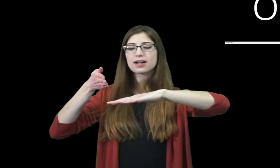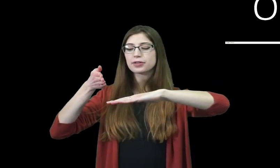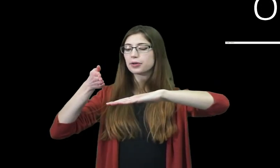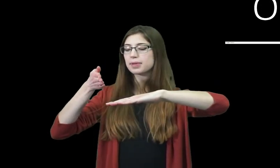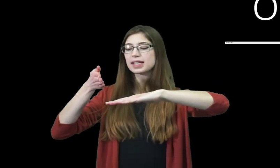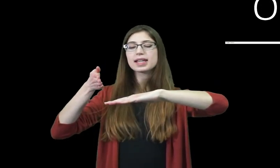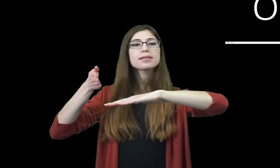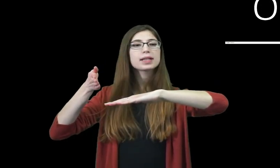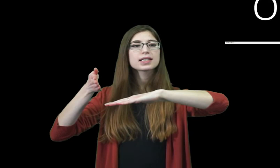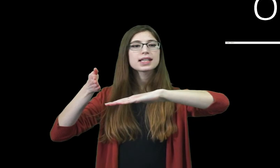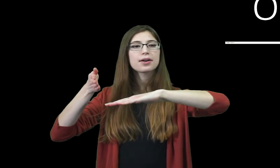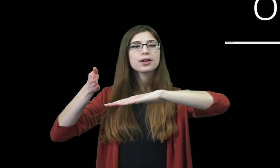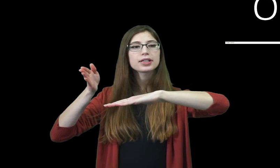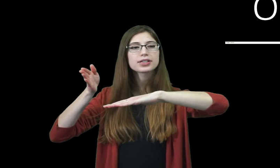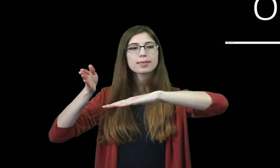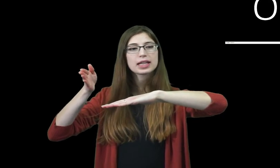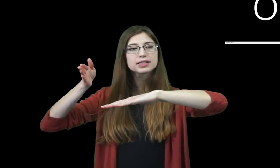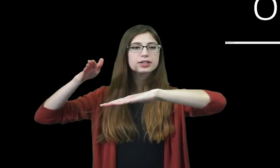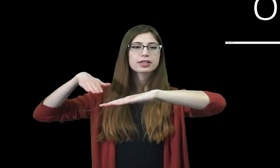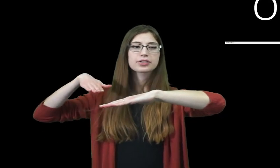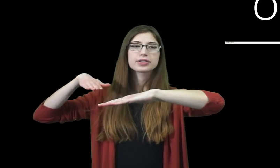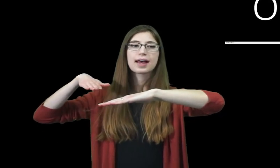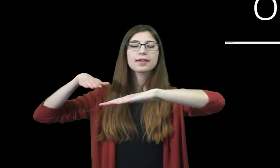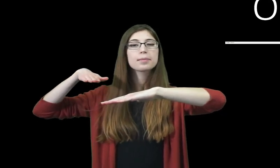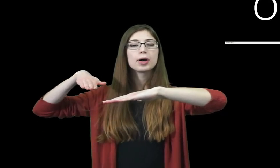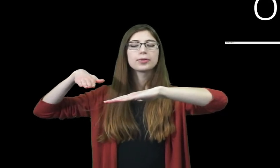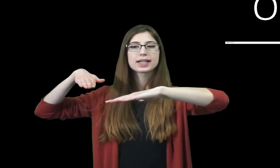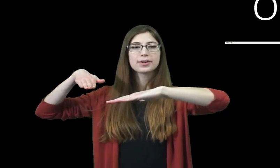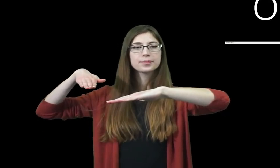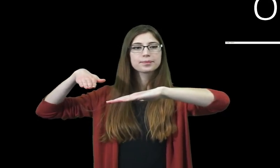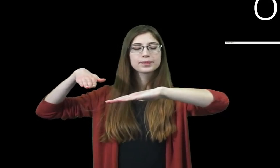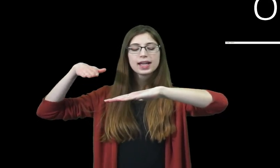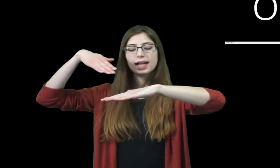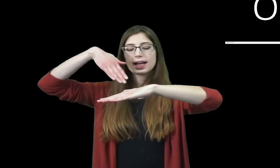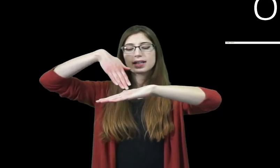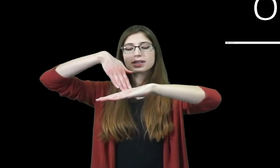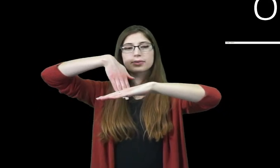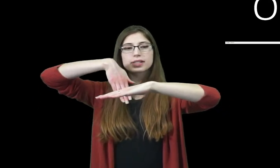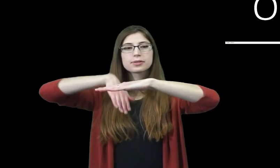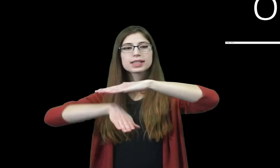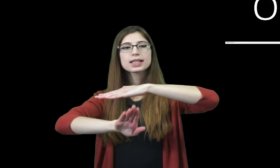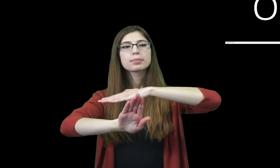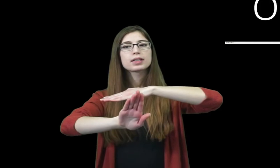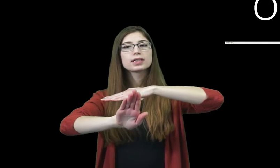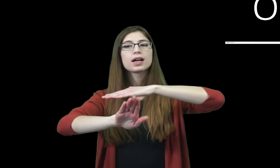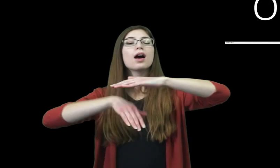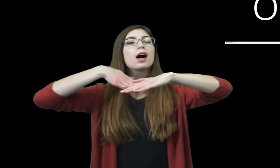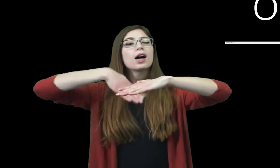your pinky being down on your dominant hand, you're going to turn that palm down, and it is just going to slip